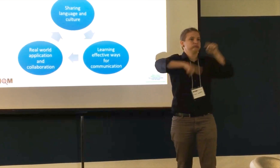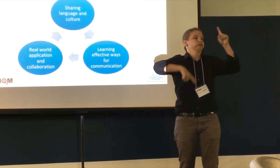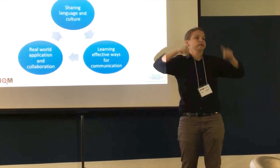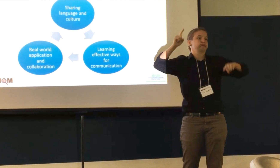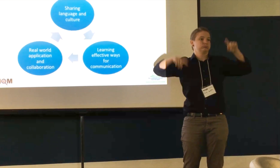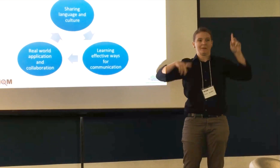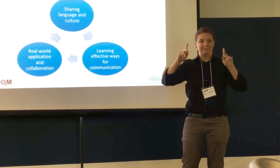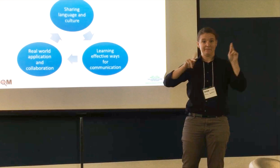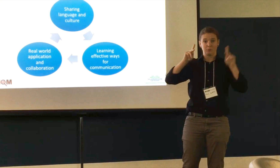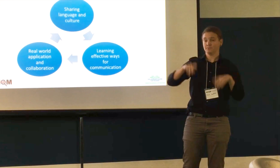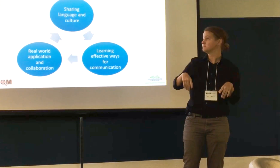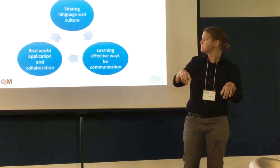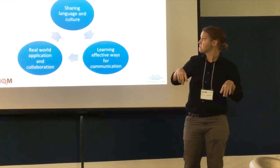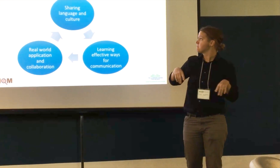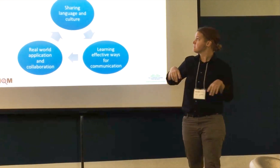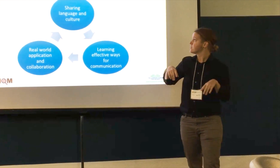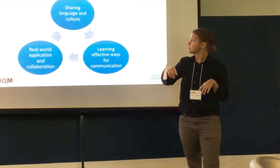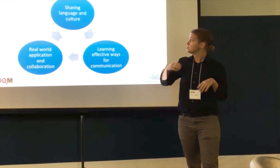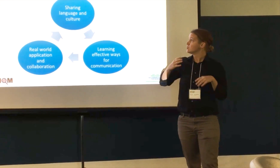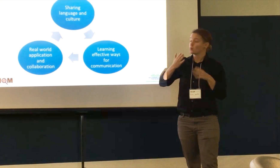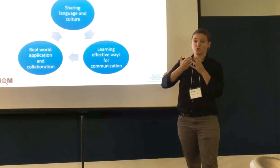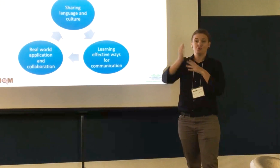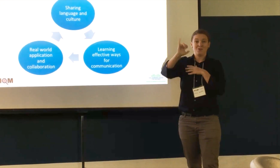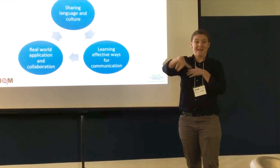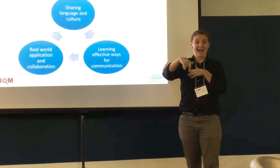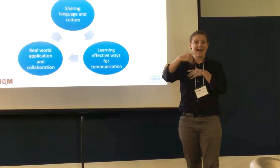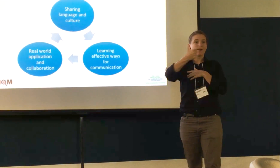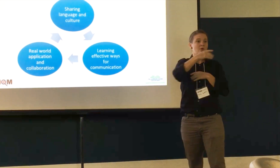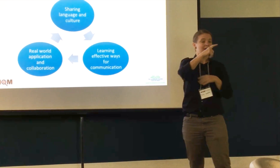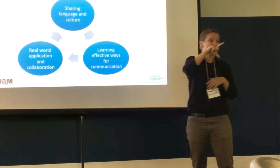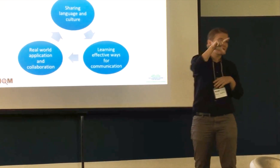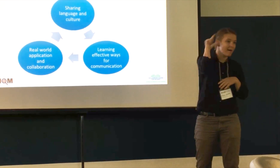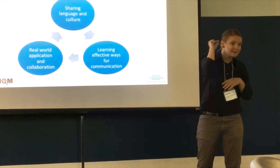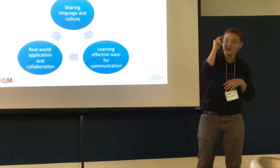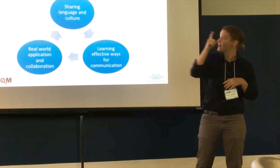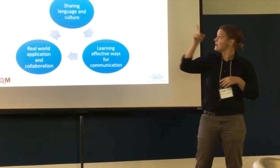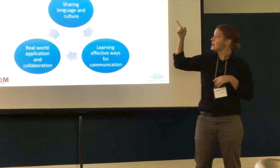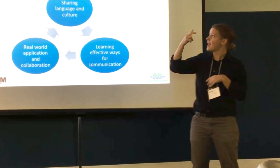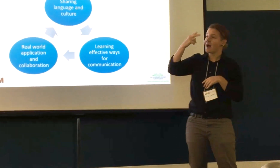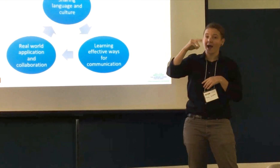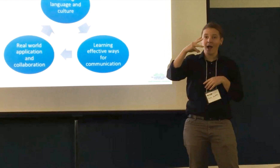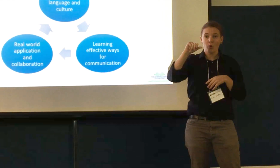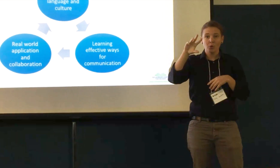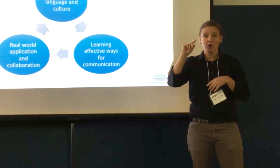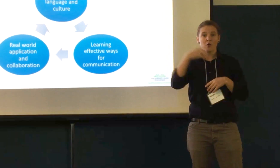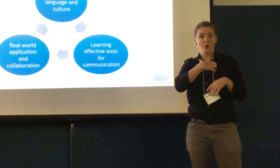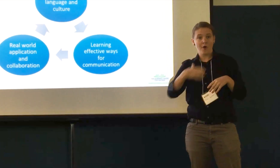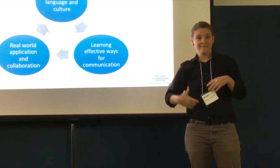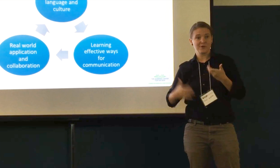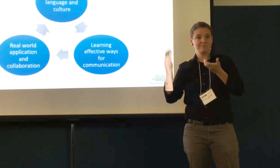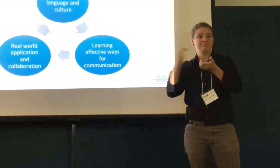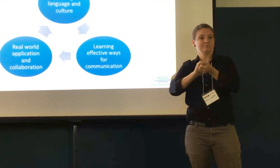application and collaboration. We collaborate with any number of people from different backgrounds, from different walks of life.